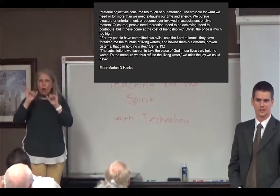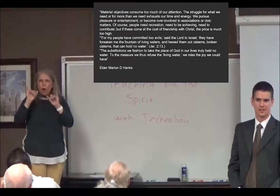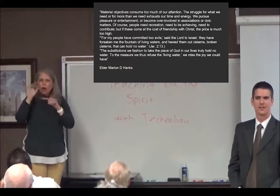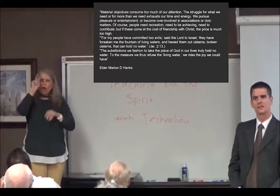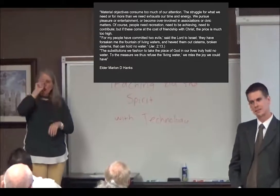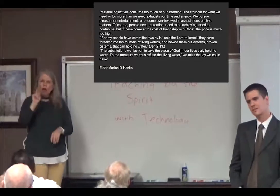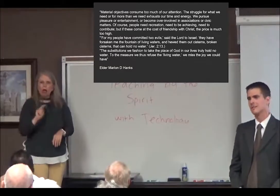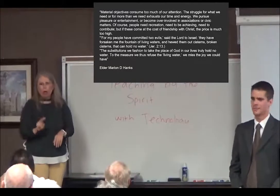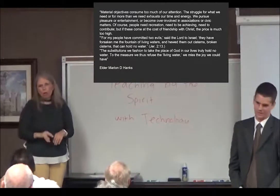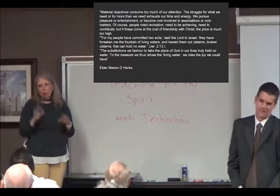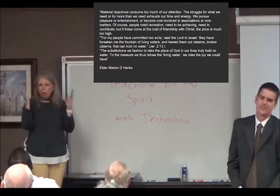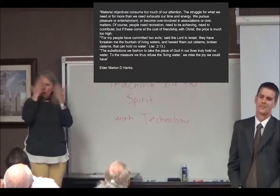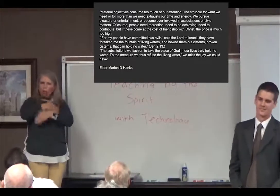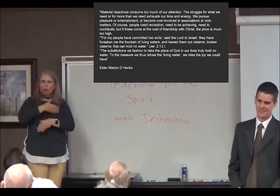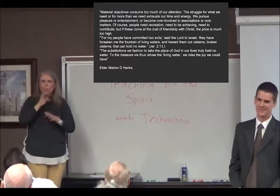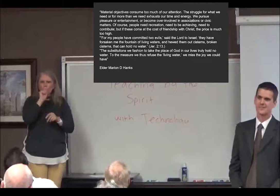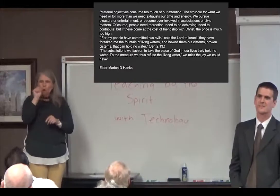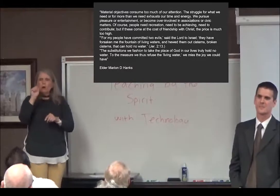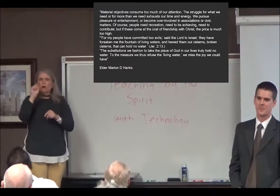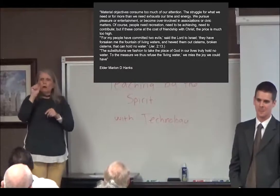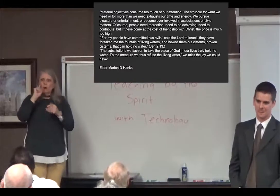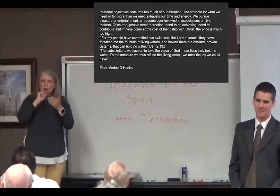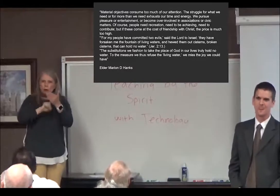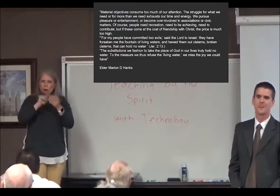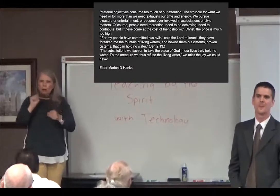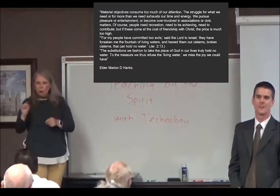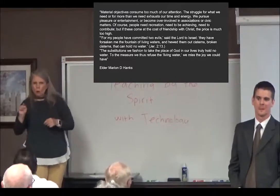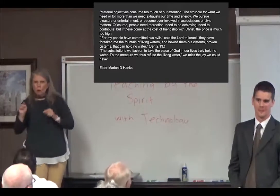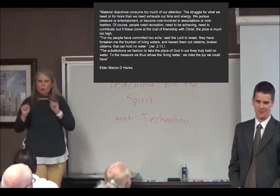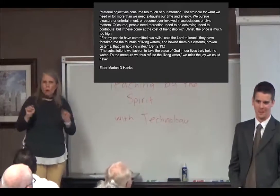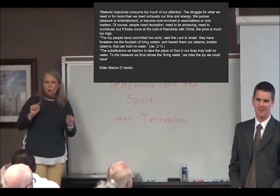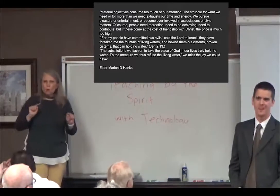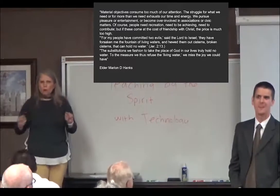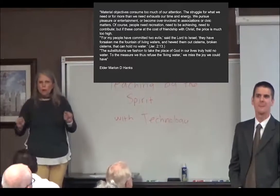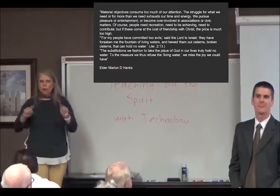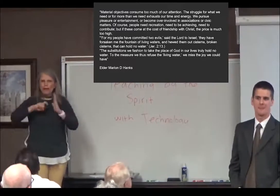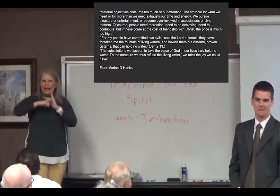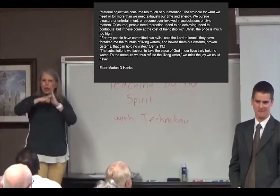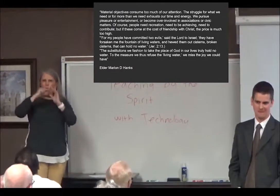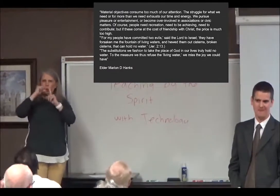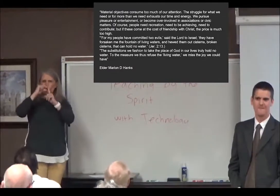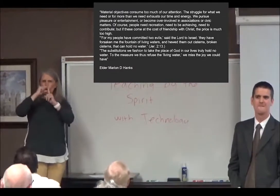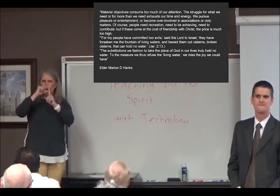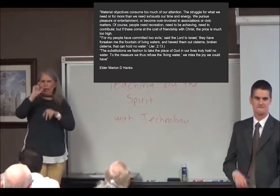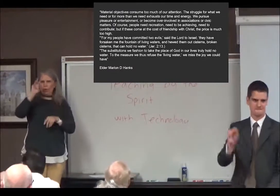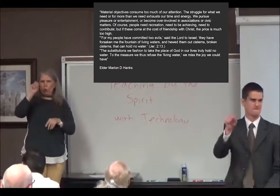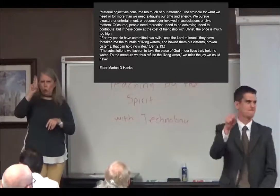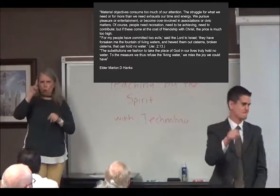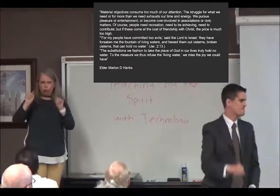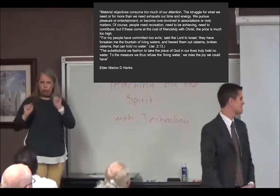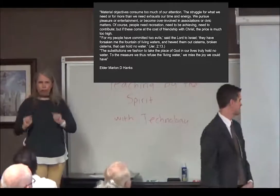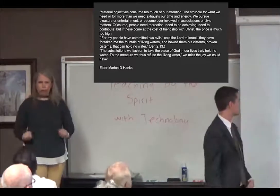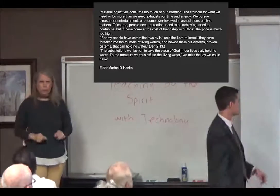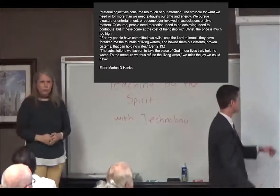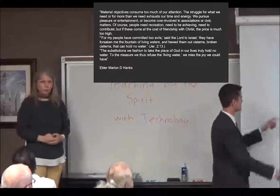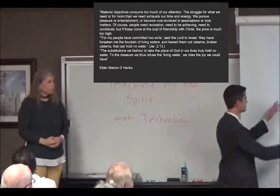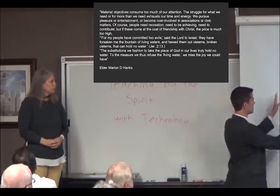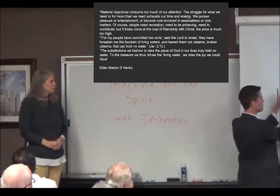And then as they skim through what they're reading, that word stands out, and the keywords